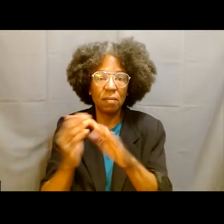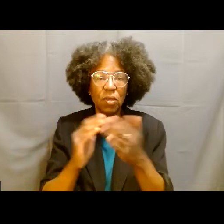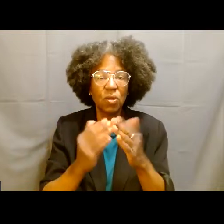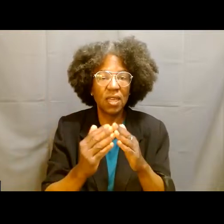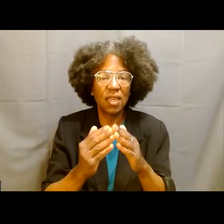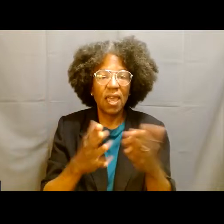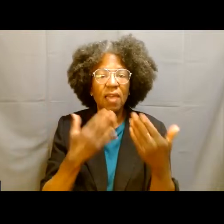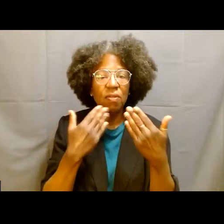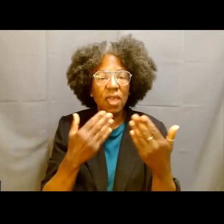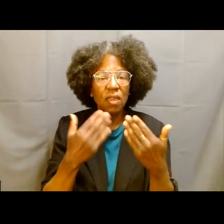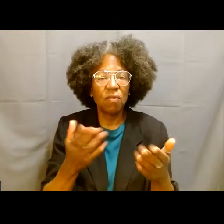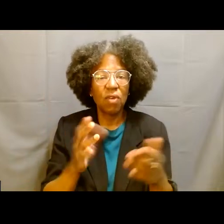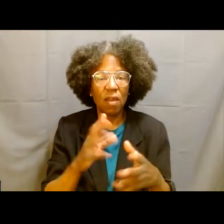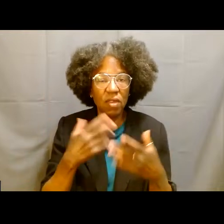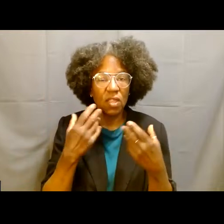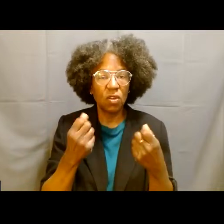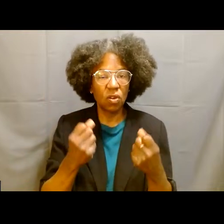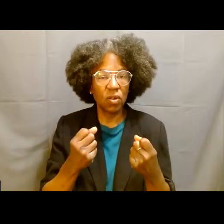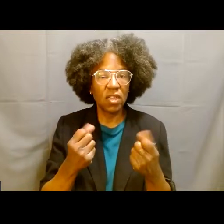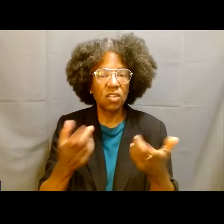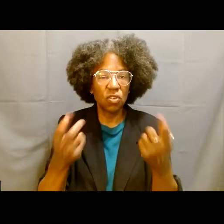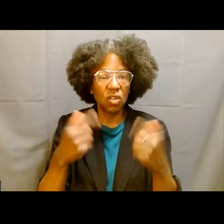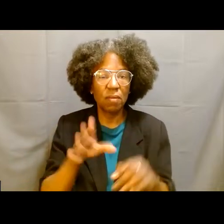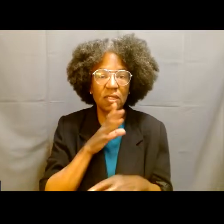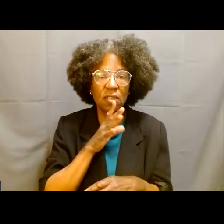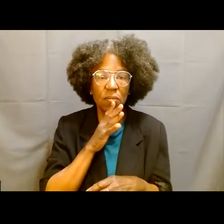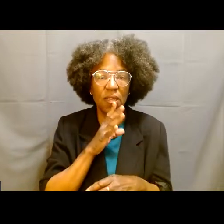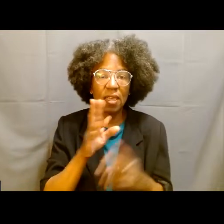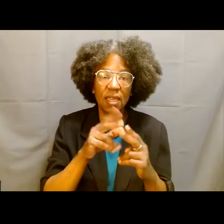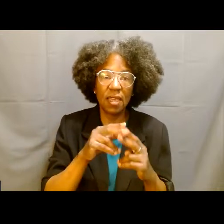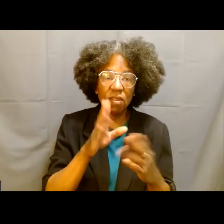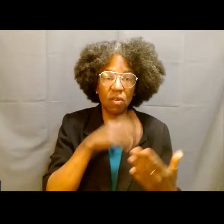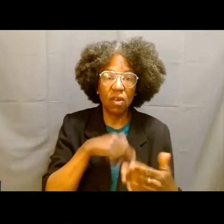in person or virtually. Thank you.